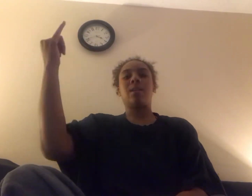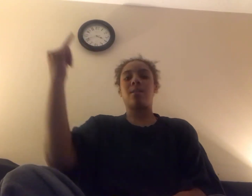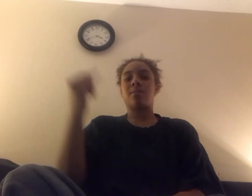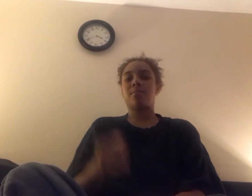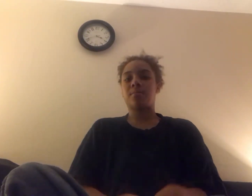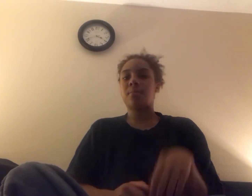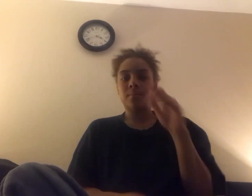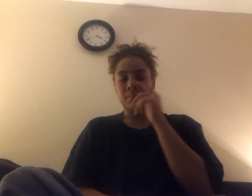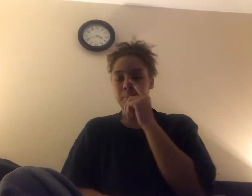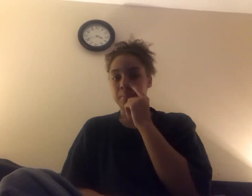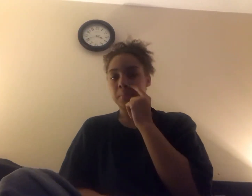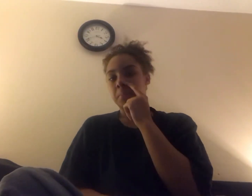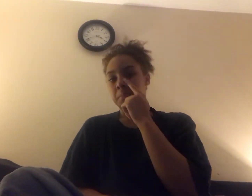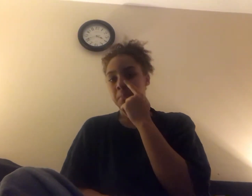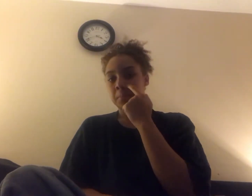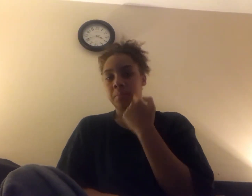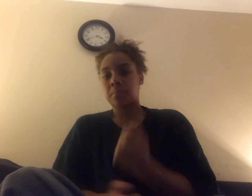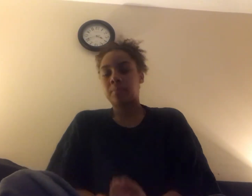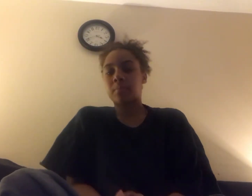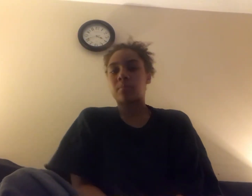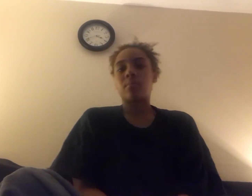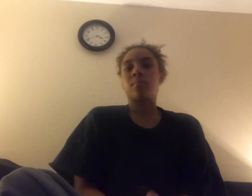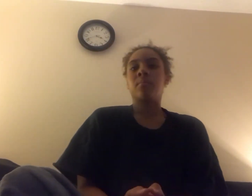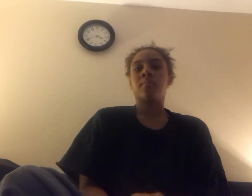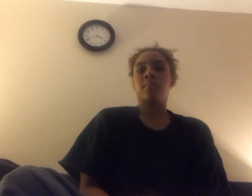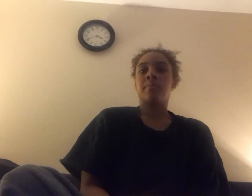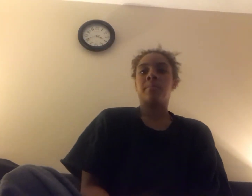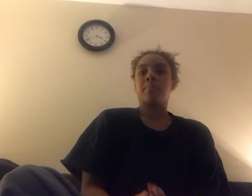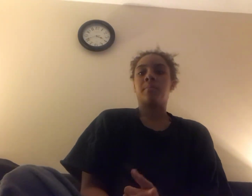They get out the family swimming pool, quite a small pool.